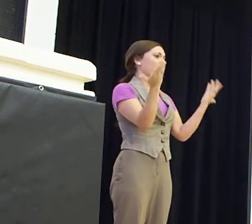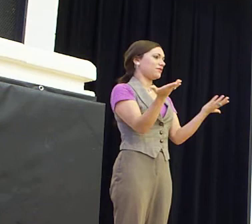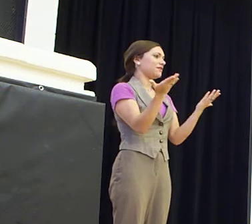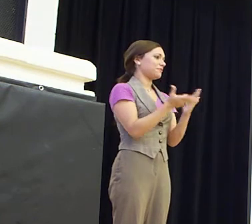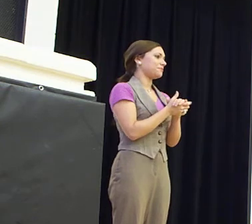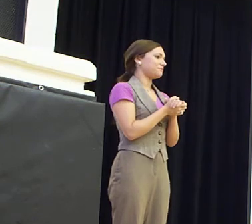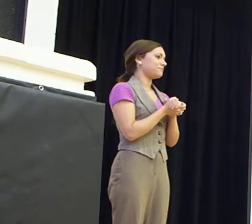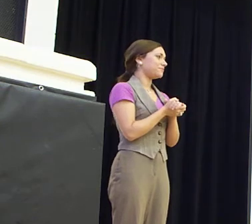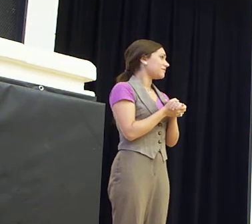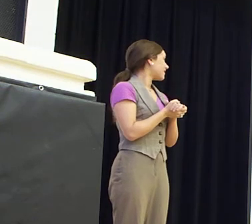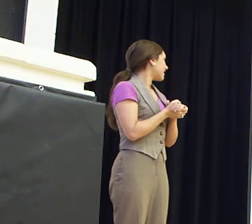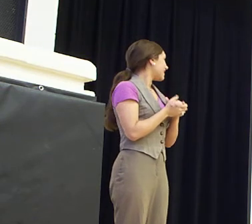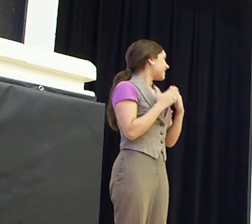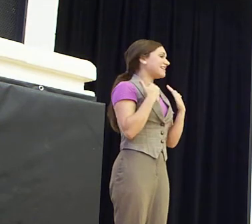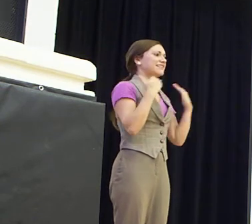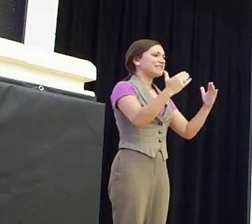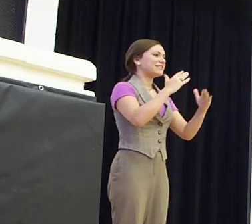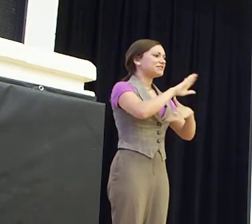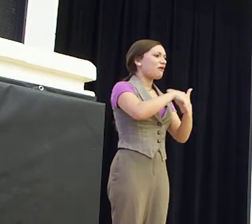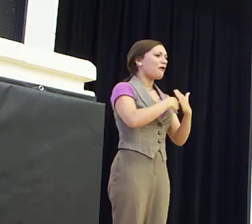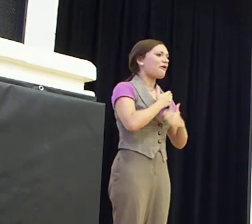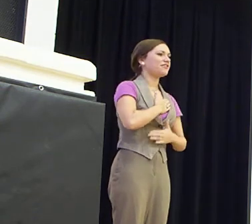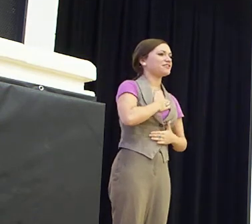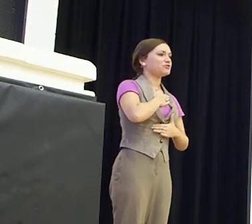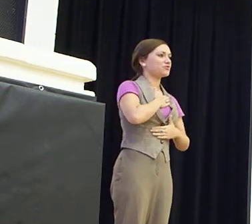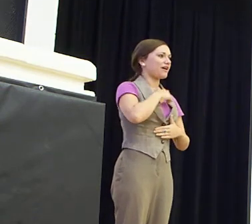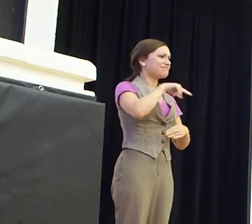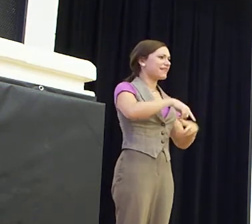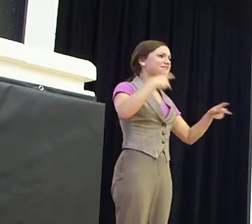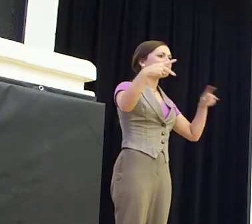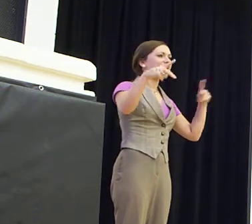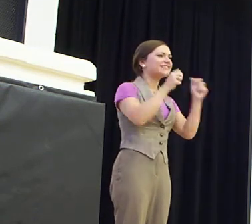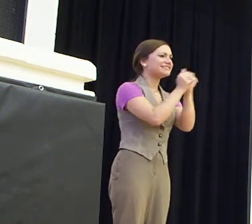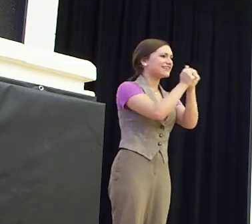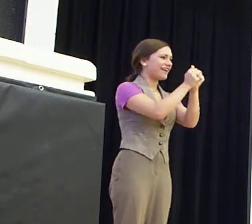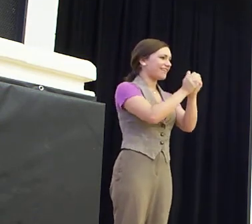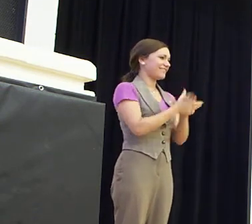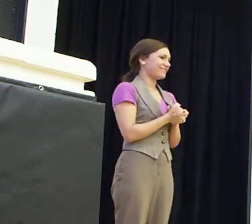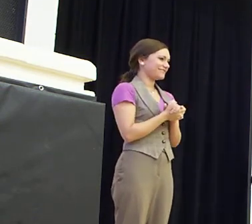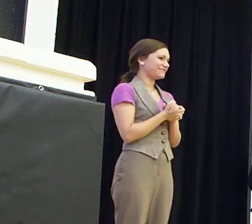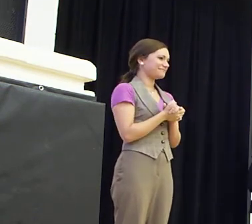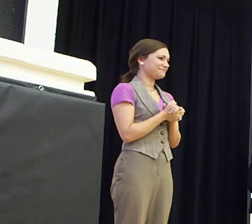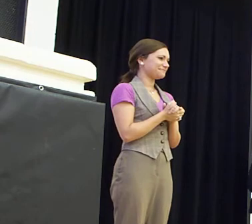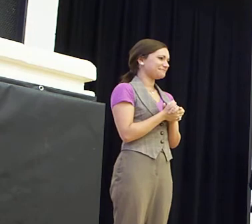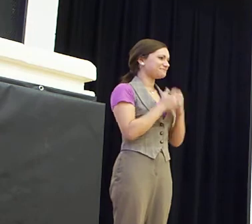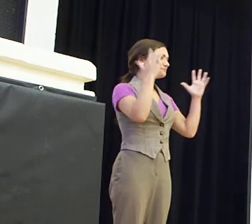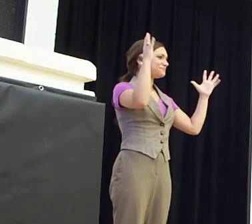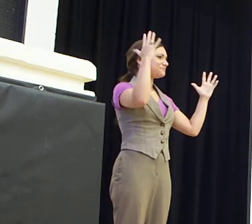and let's all enjoy this party together. Thank you.